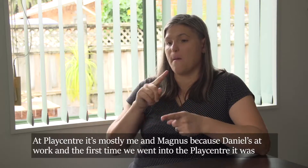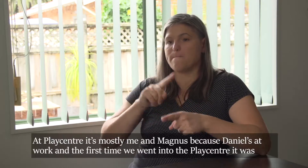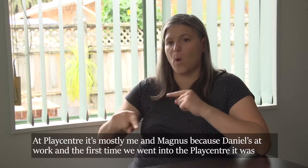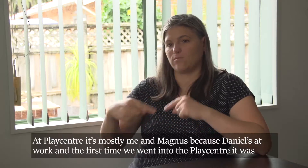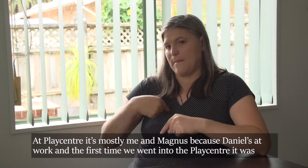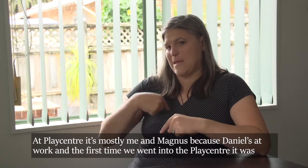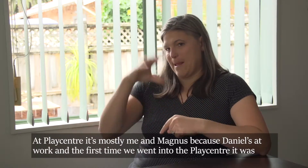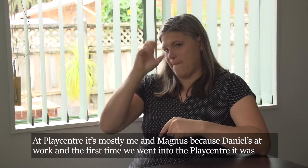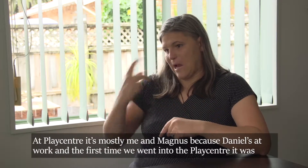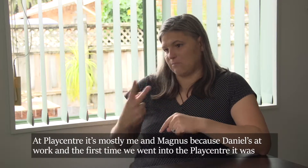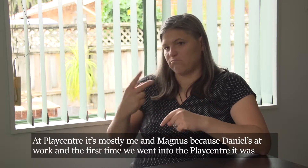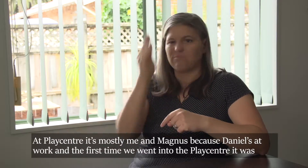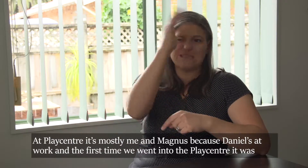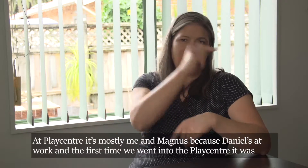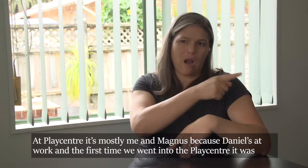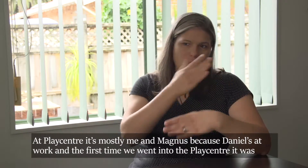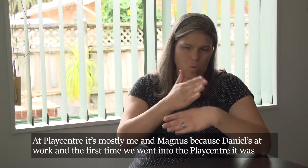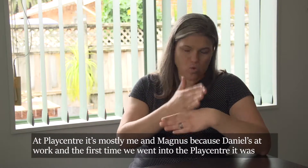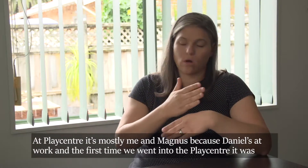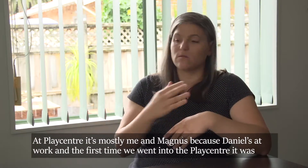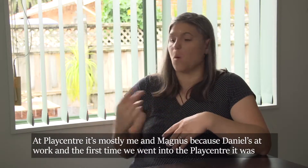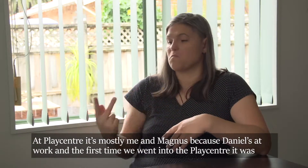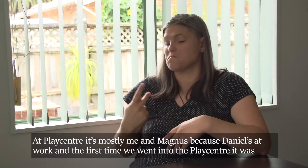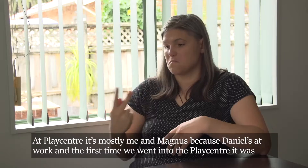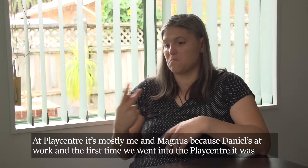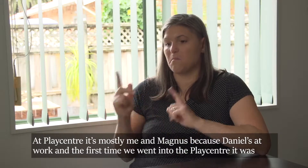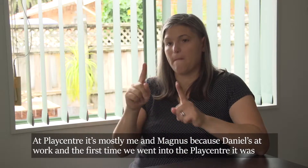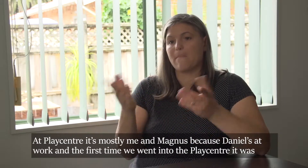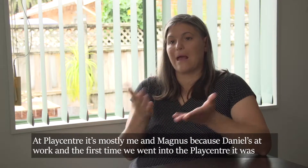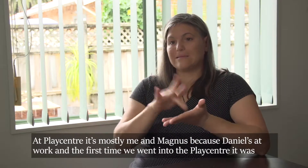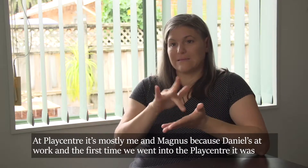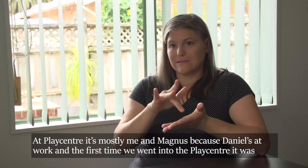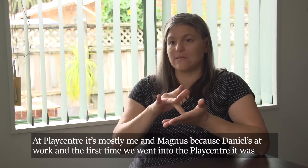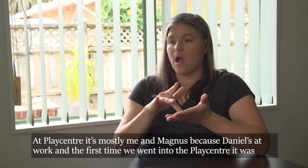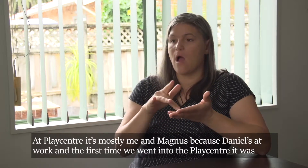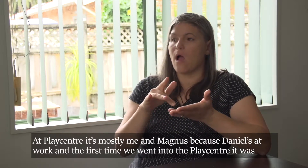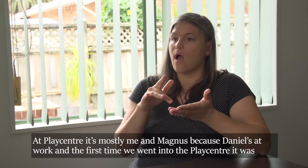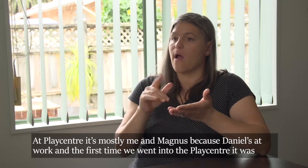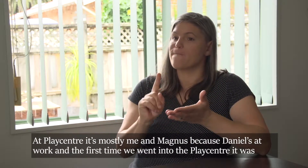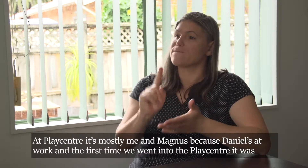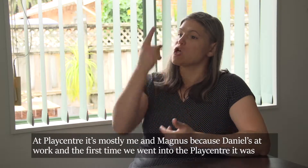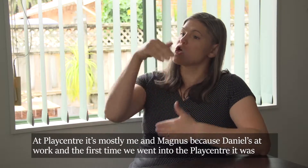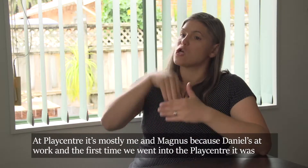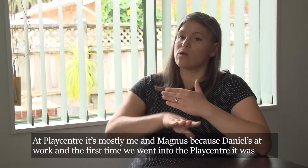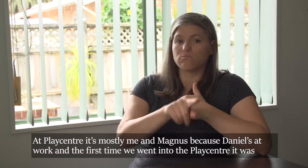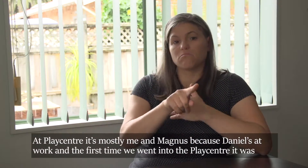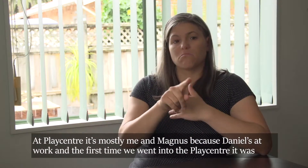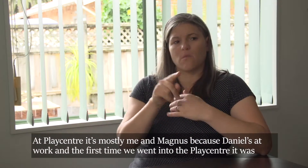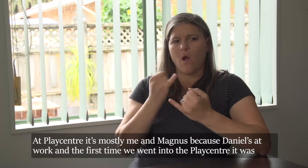At Play Centre, it's mostly me and Magnus because Daniel's at work. And the first time we went into the Play Centre,